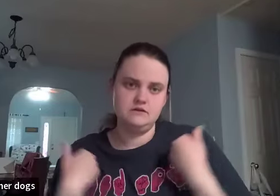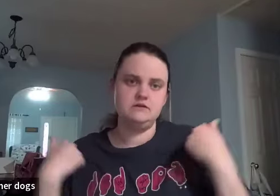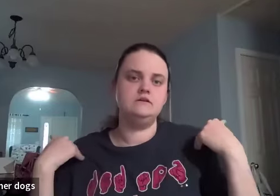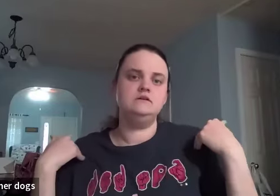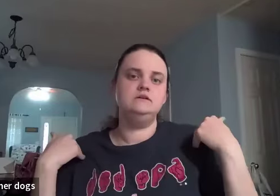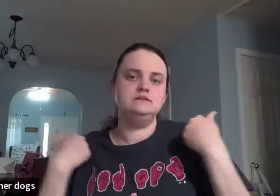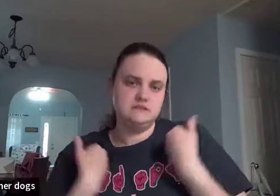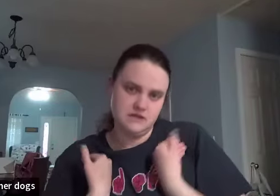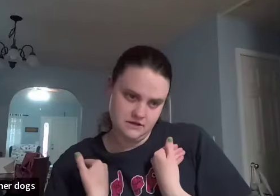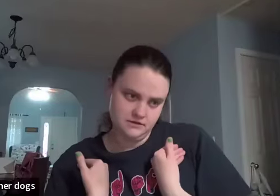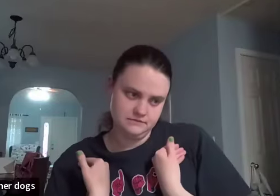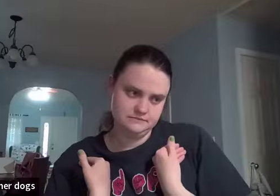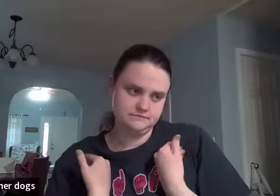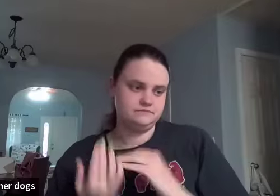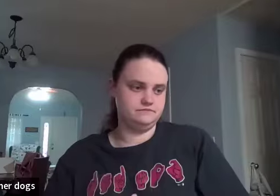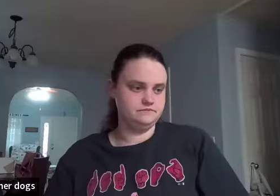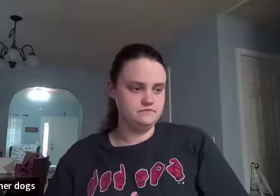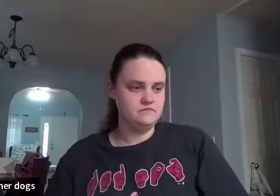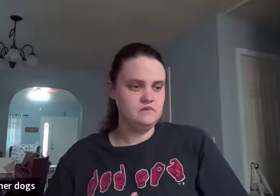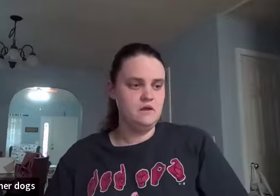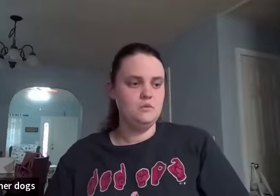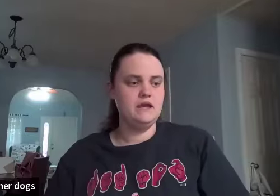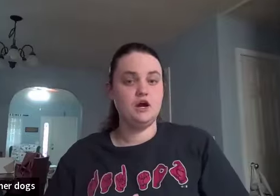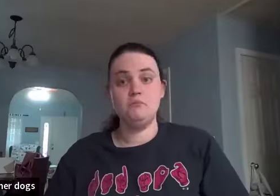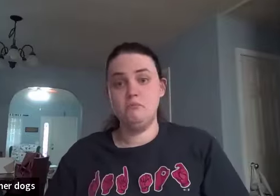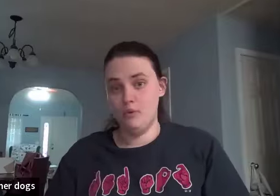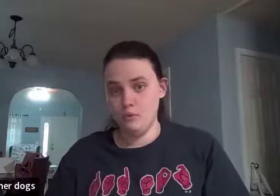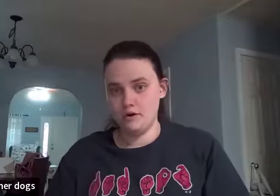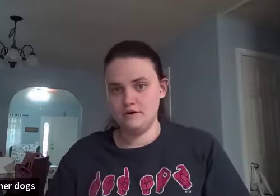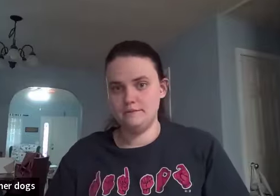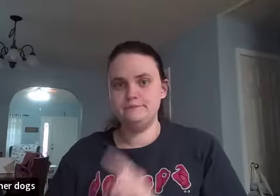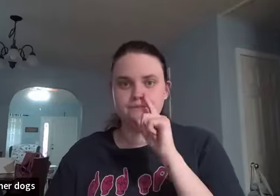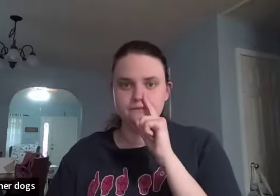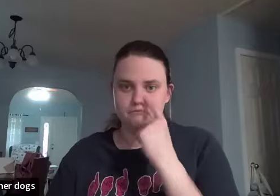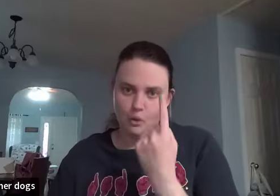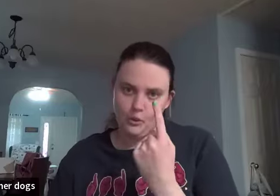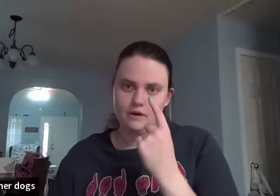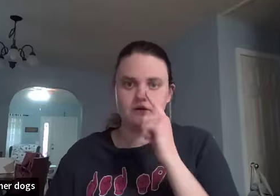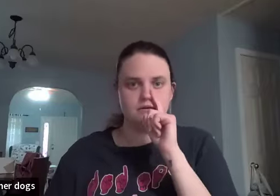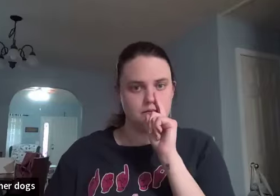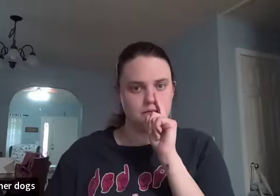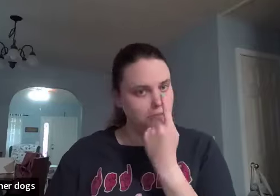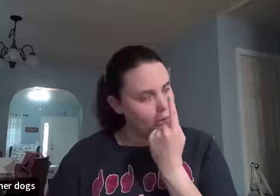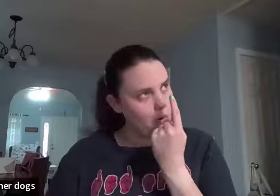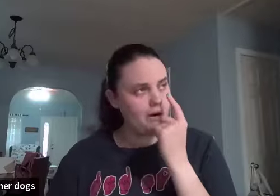tired, tired. We had our bored, bored,